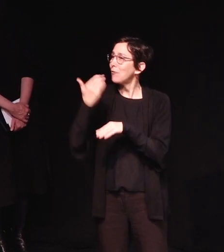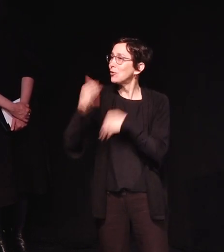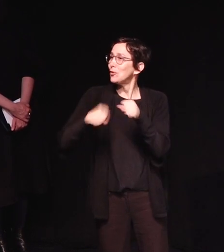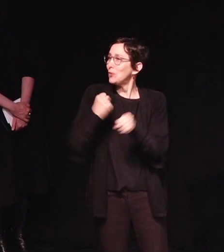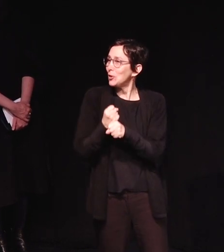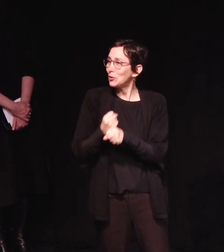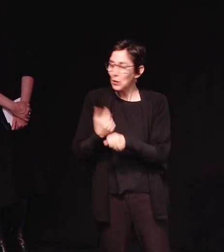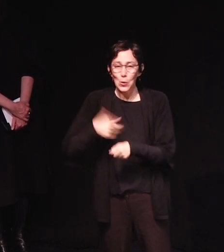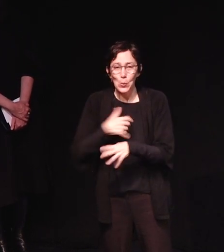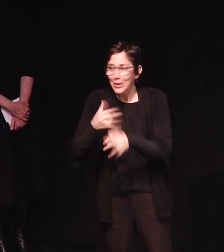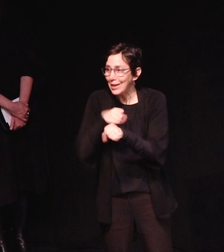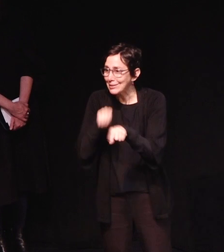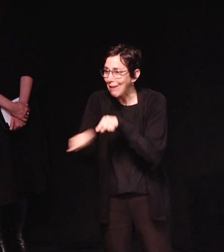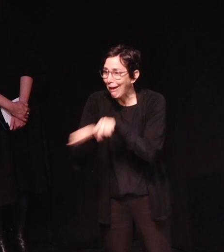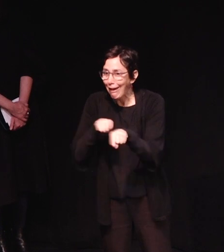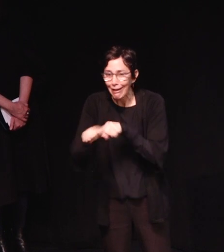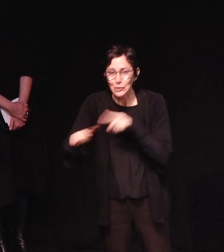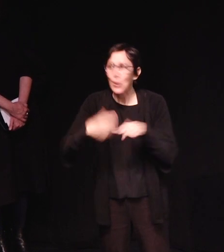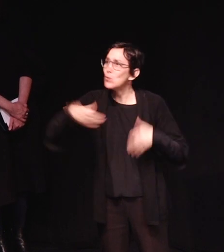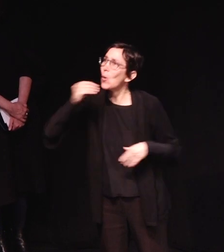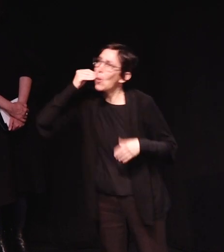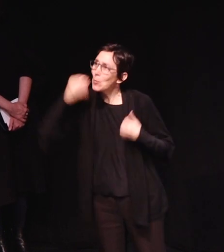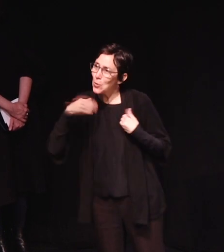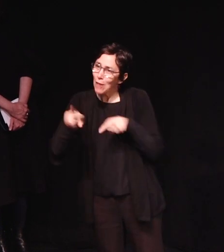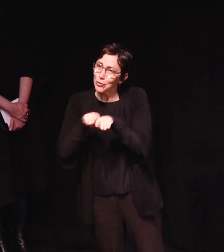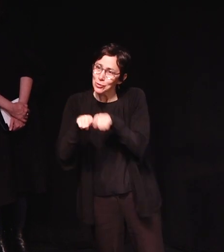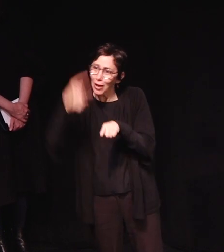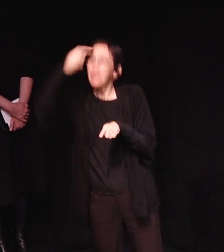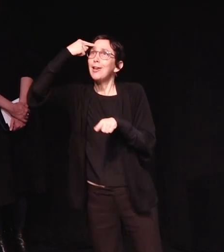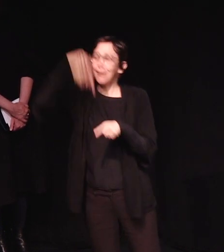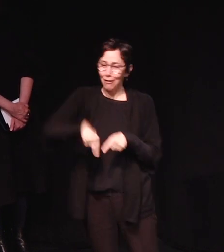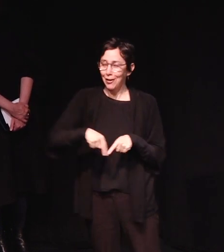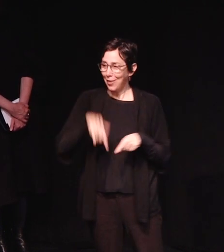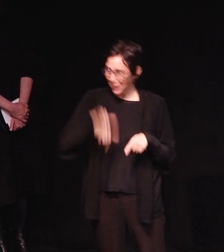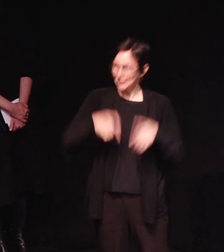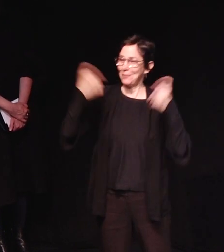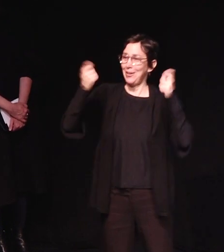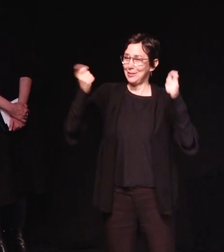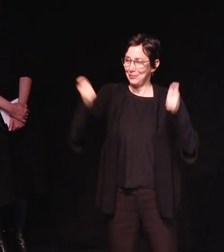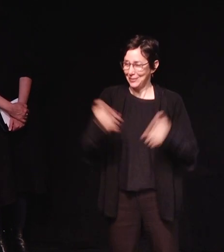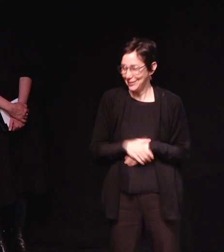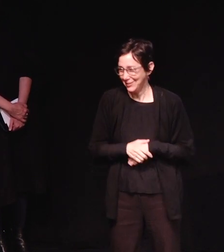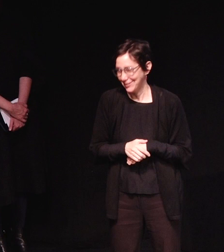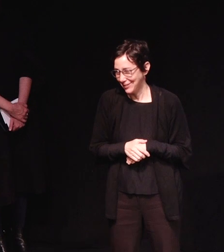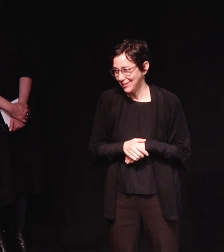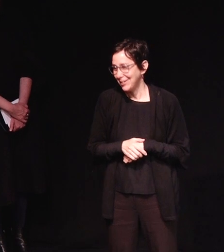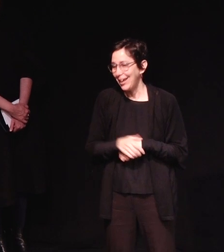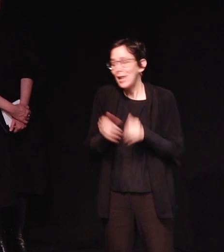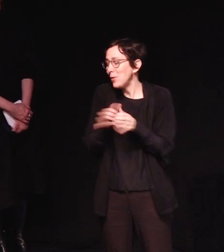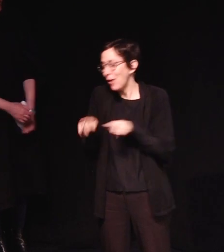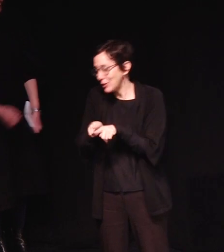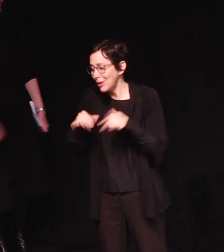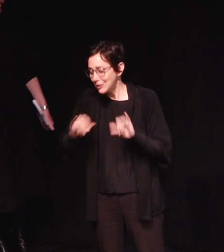on your socks, you're going to think about real abilities. And if it's not the real ability socks, still think about us. Please silence your